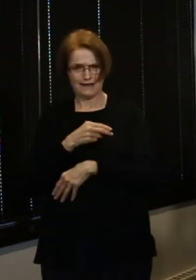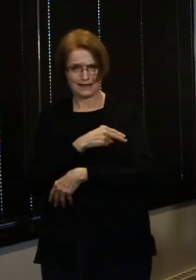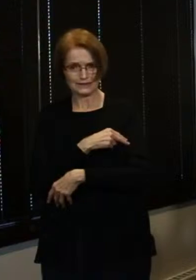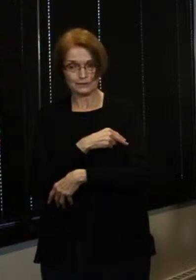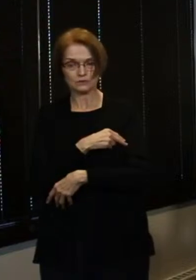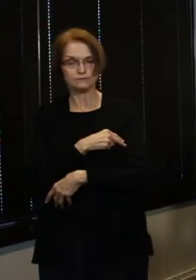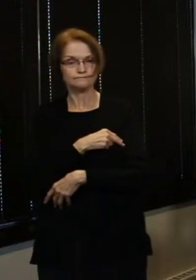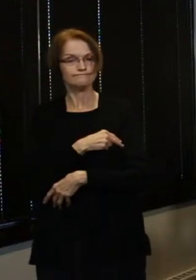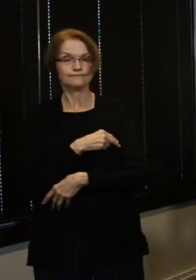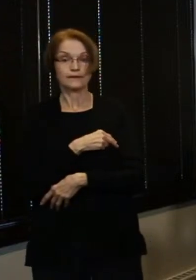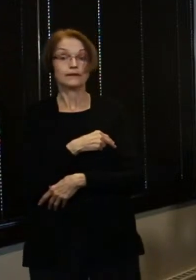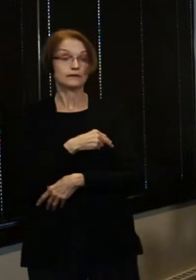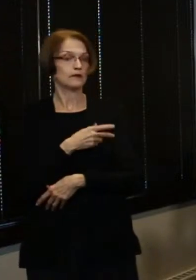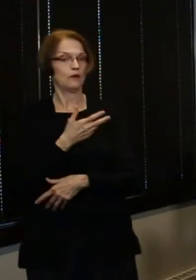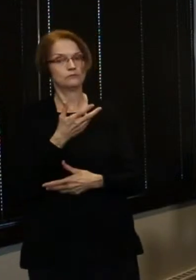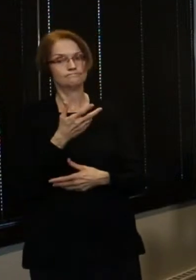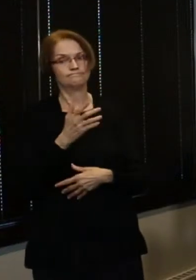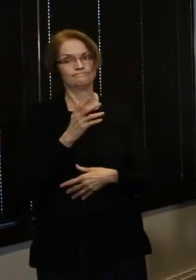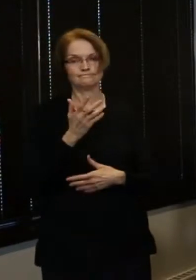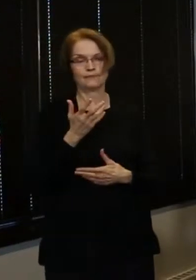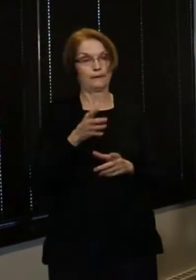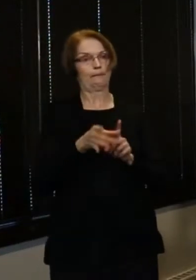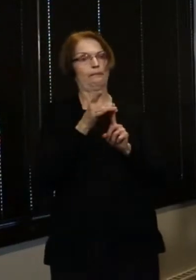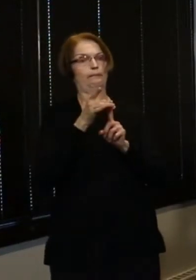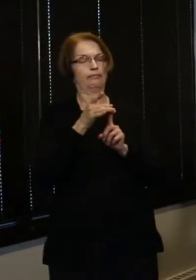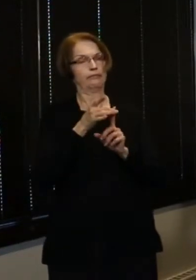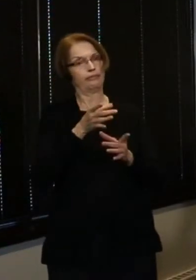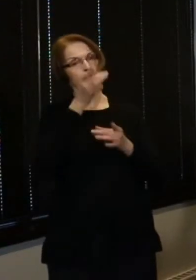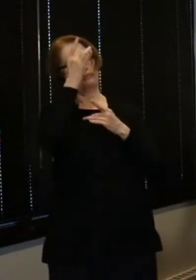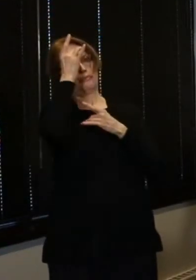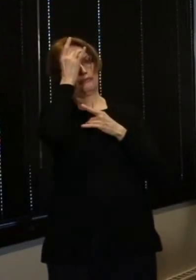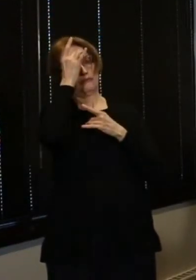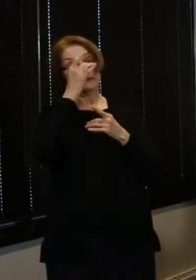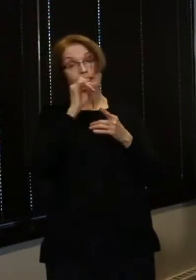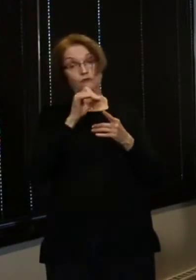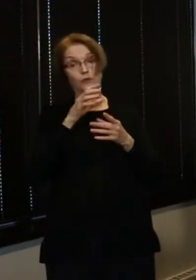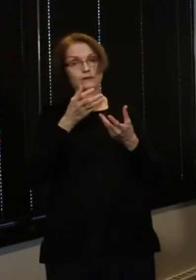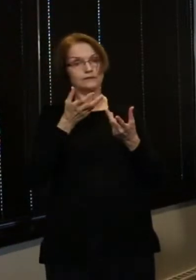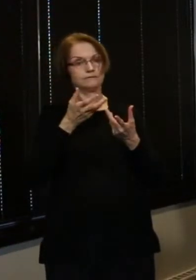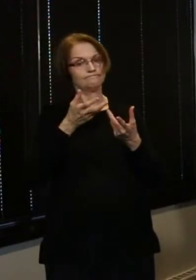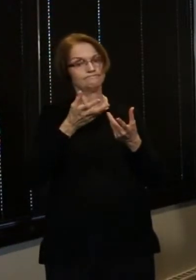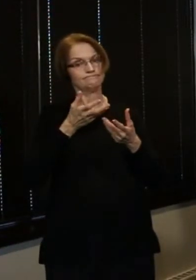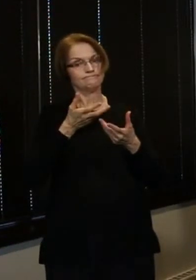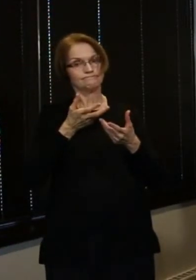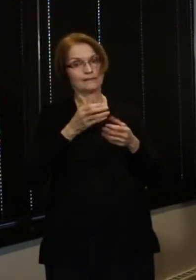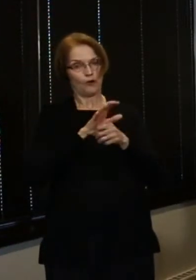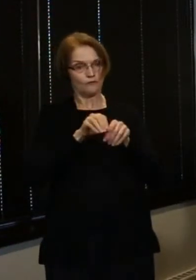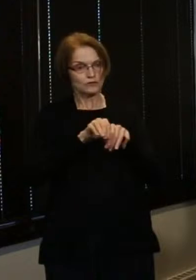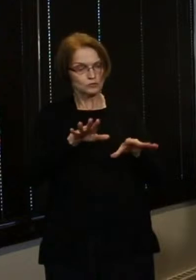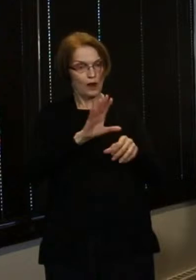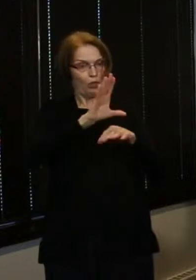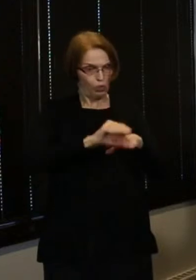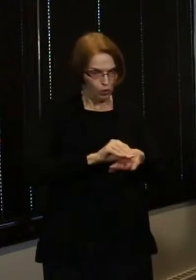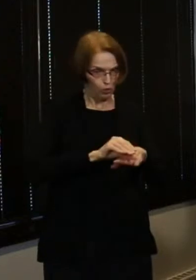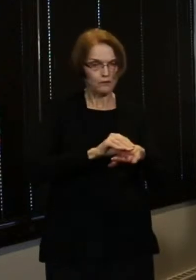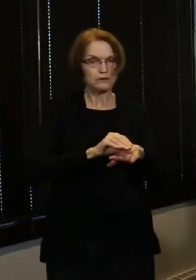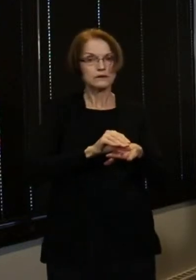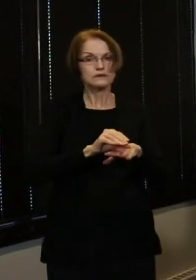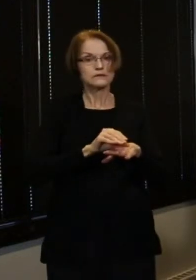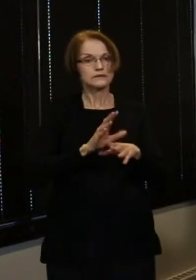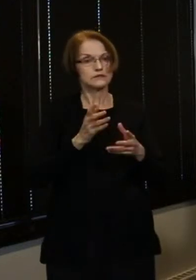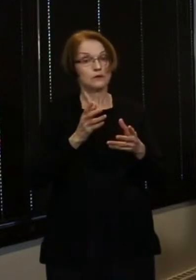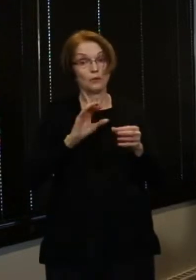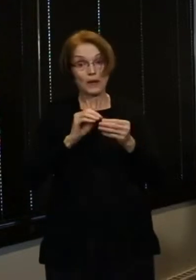out in the community first. And so anything that we can do to decrease the spread of the virus, to decrease those case numbers,